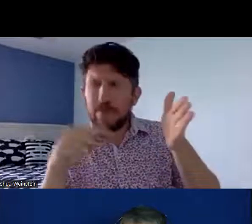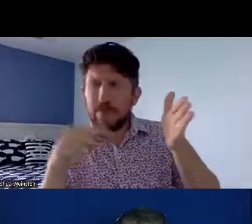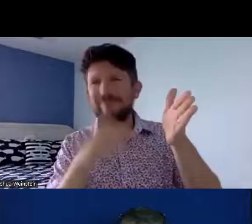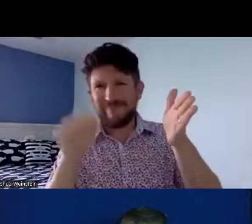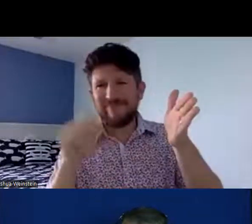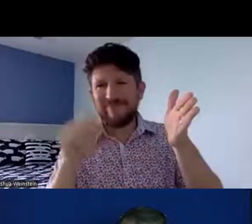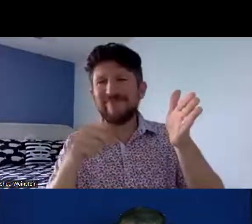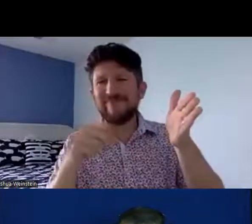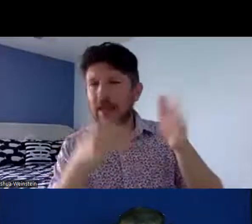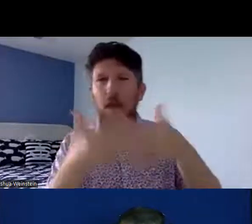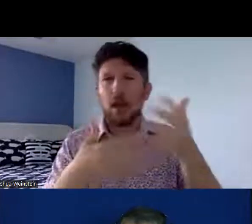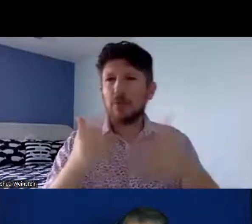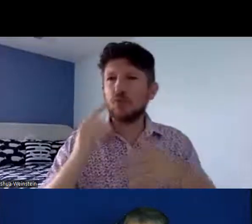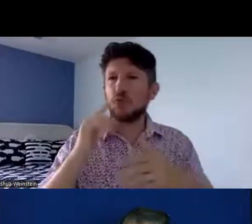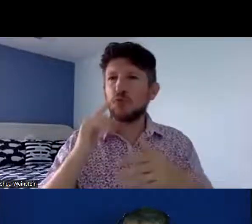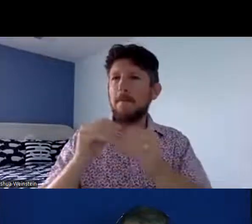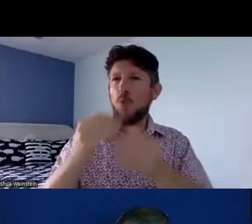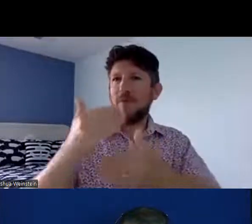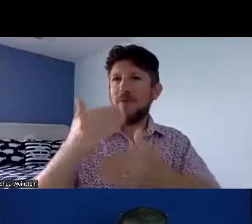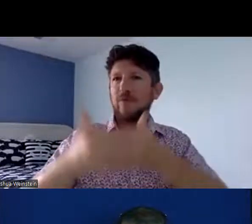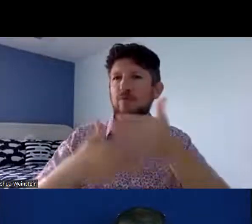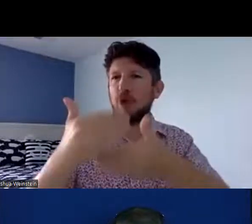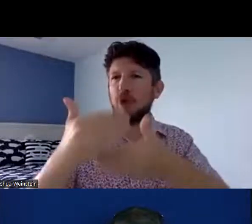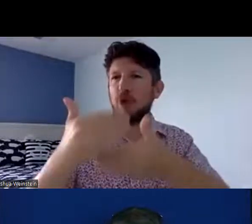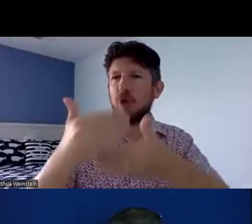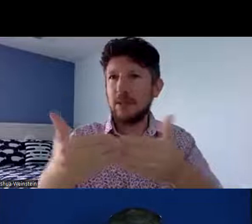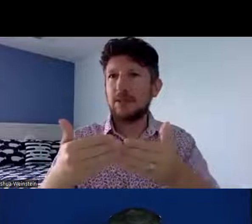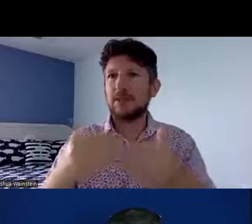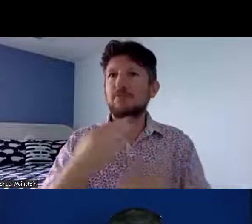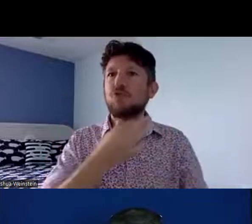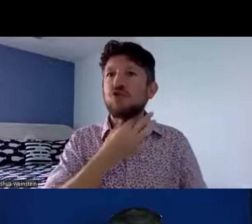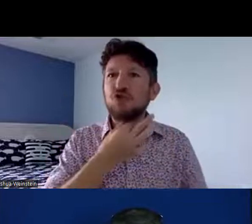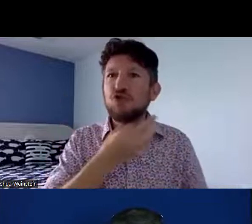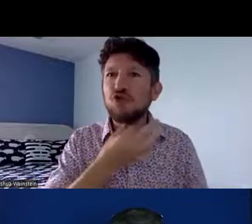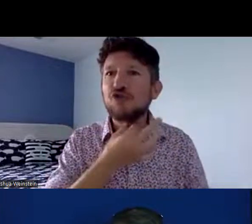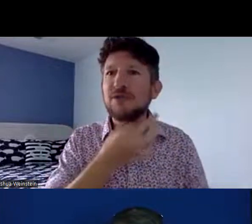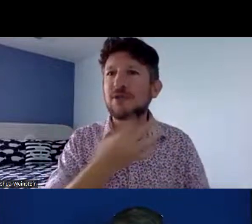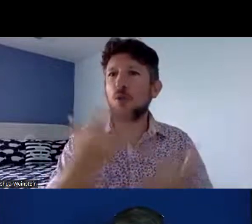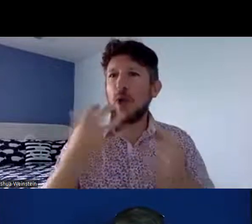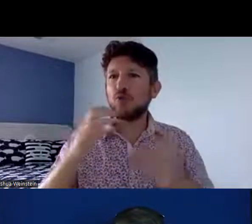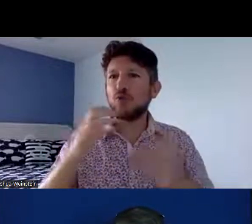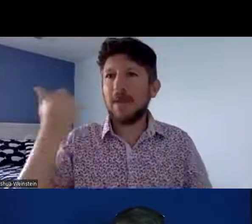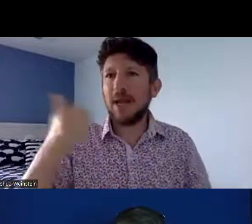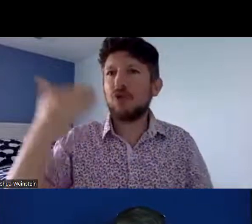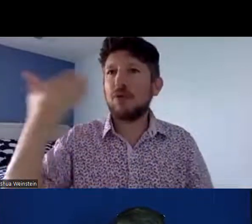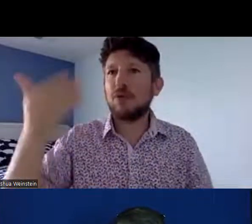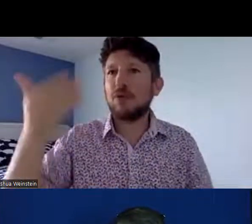what if the person can see what is wrong, if they can acknowledge what is wrong, and then navigate